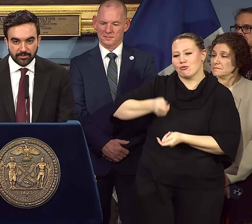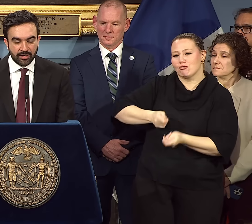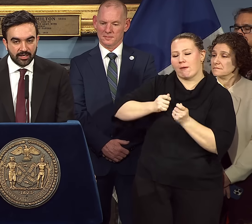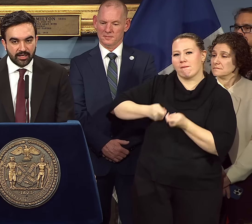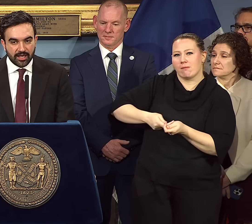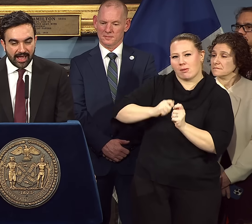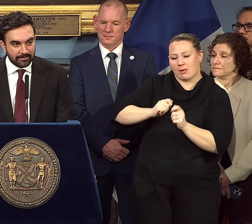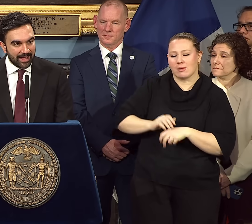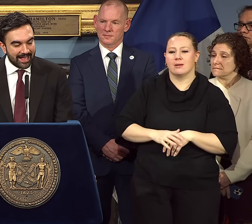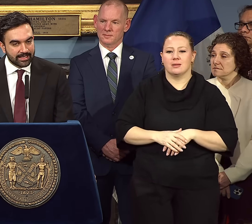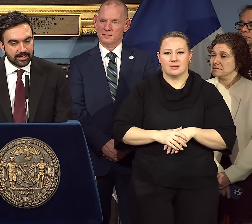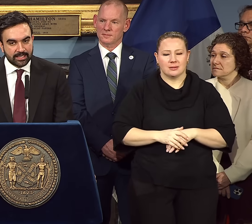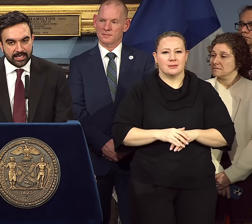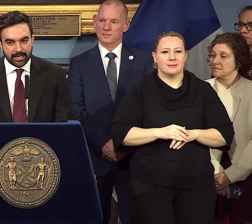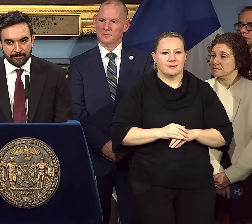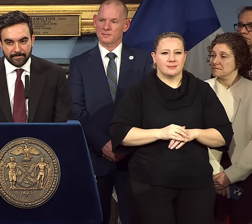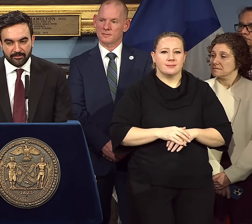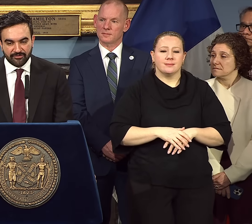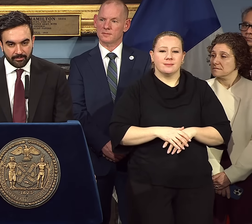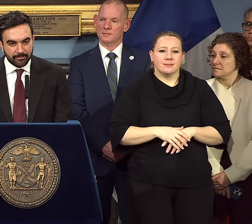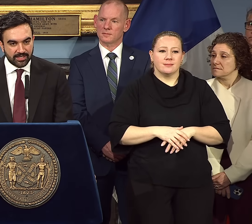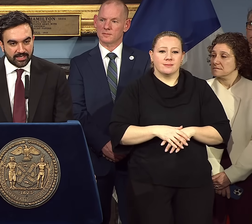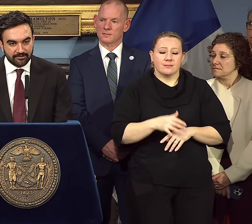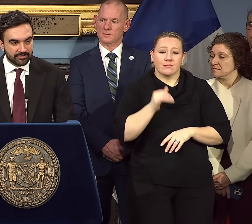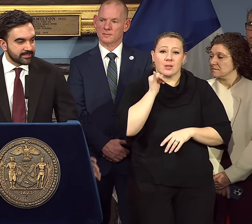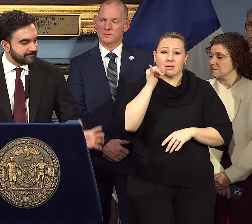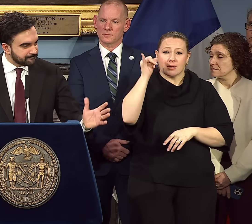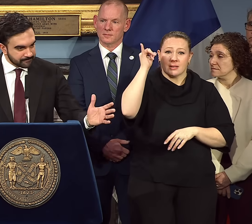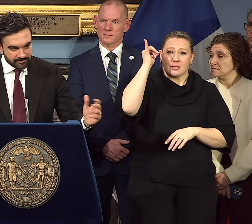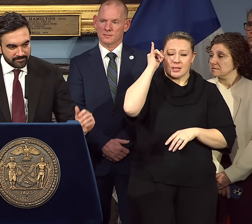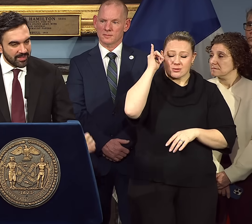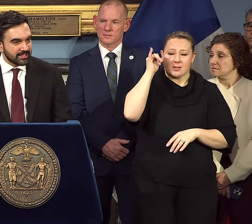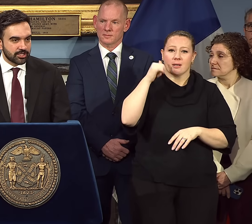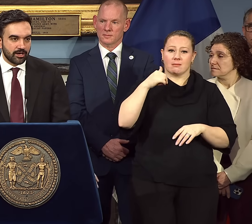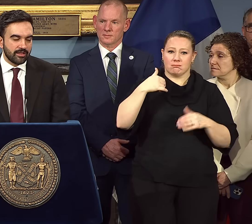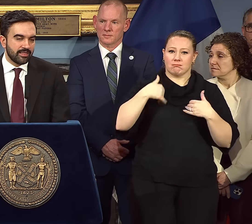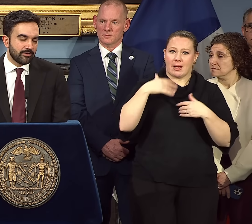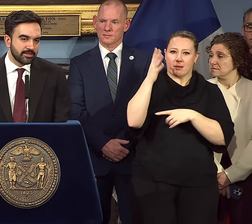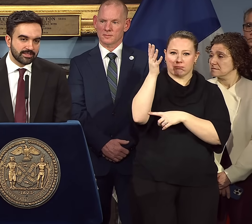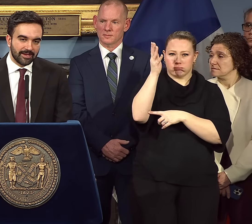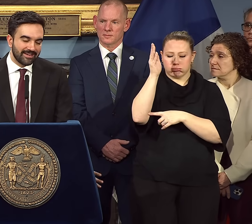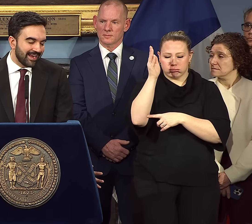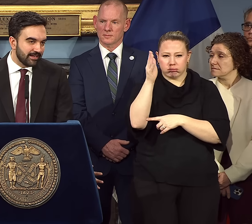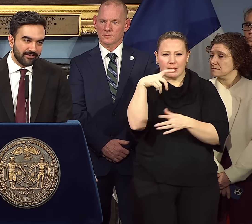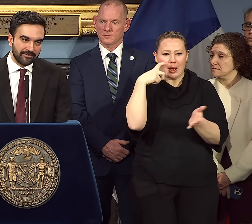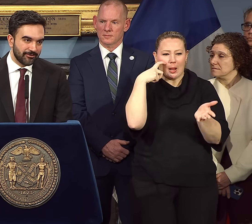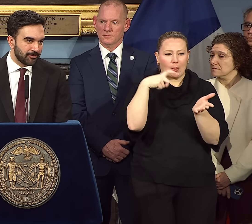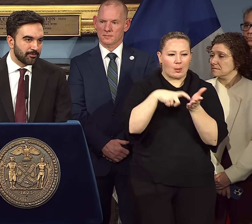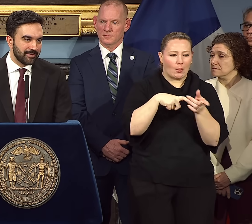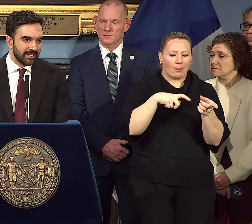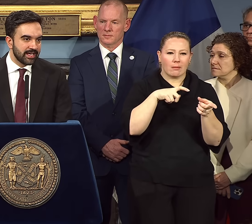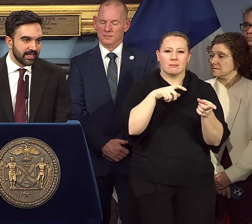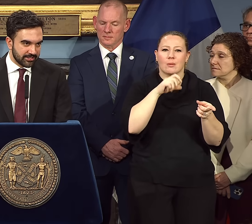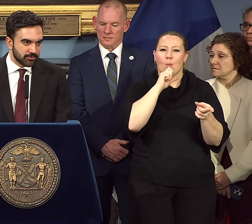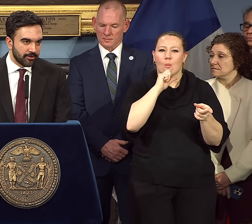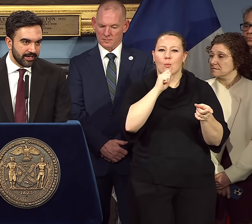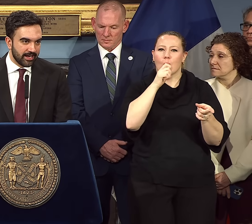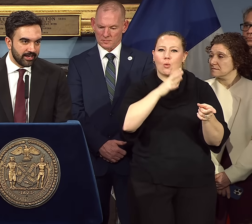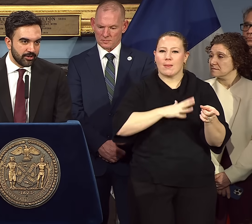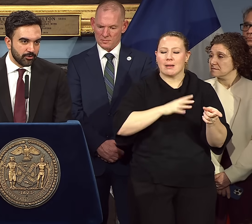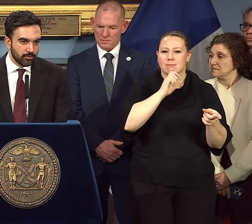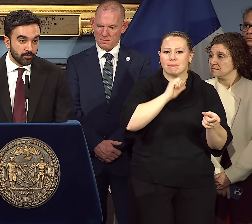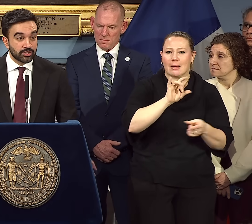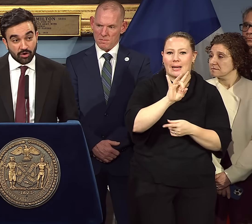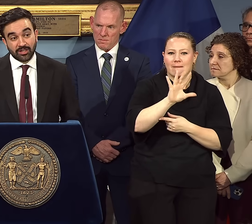yesterday as we were heading back from our press conference, I saw there was about an 85-year-old woman in